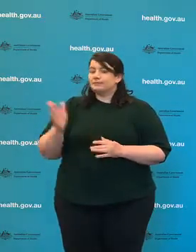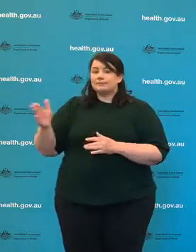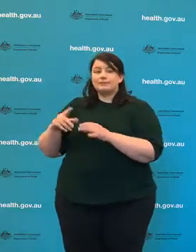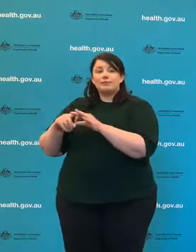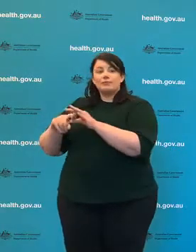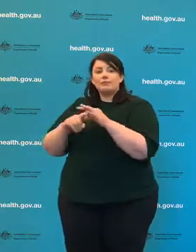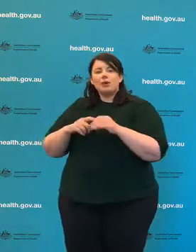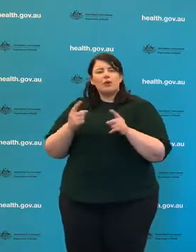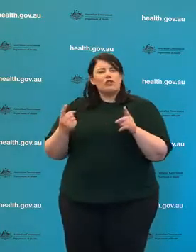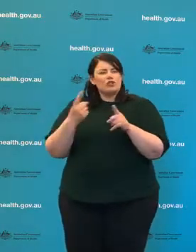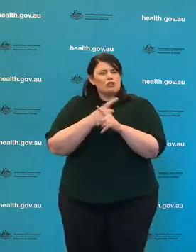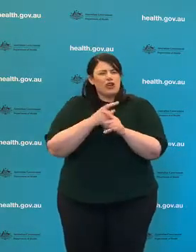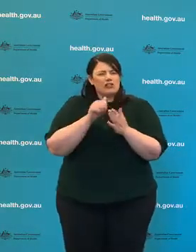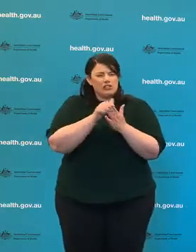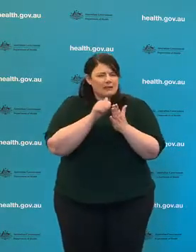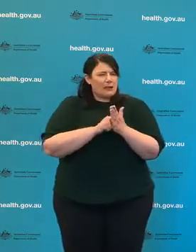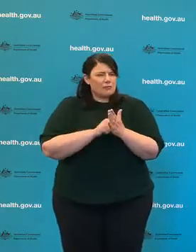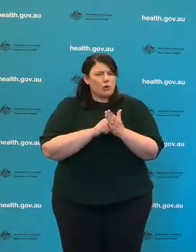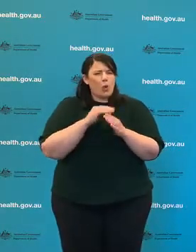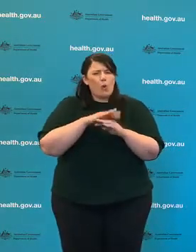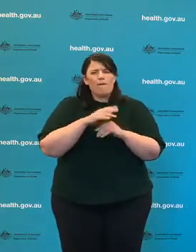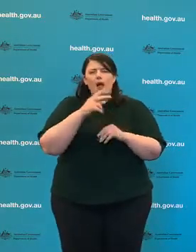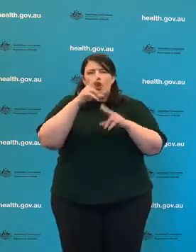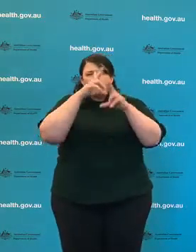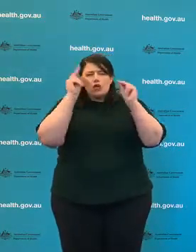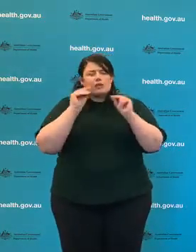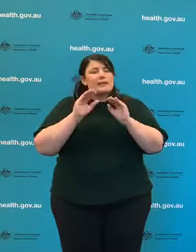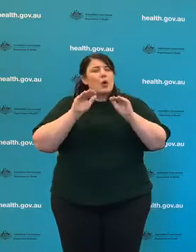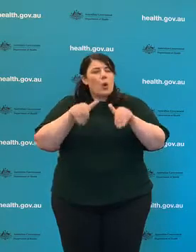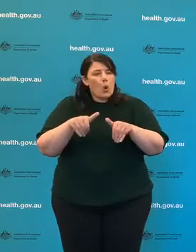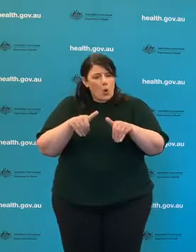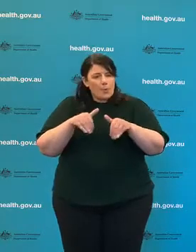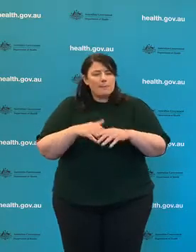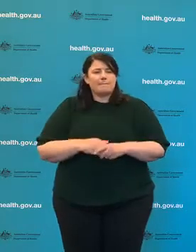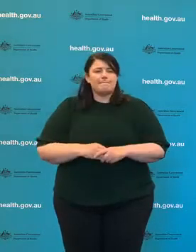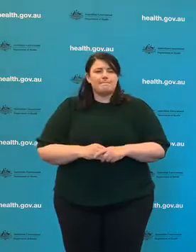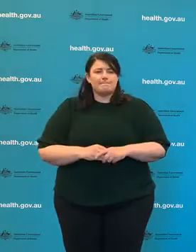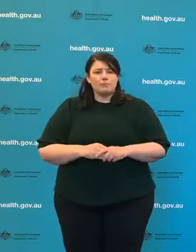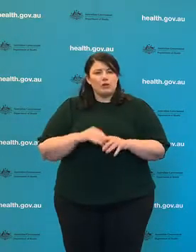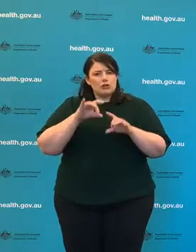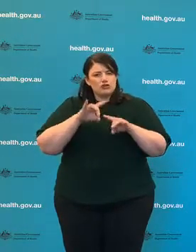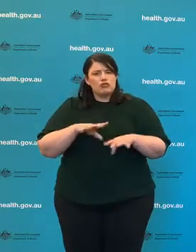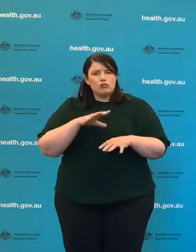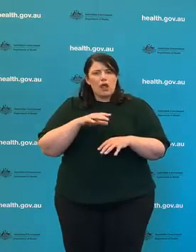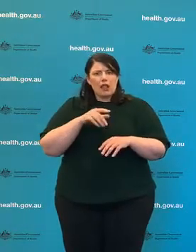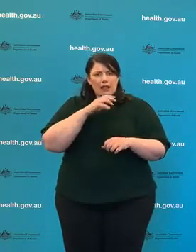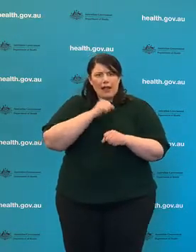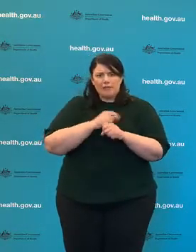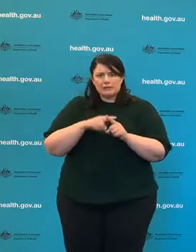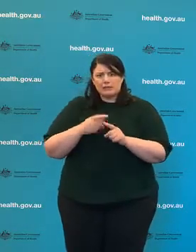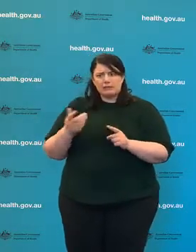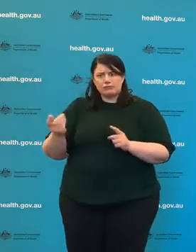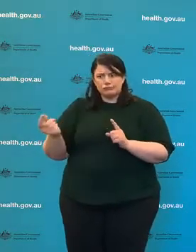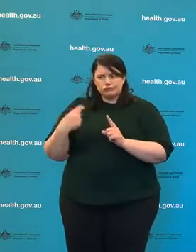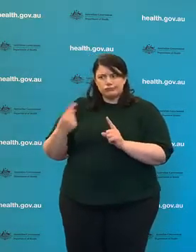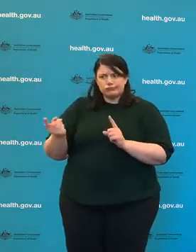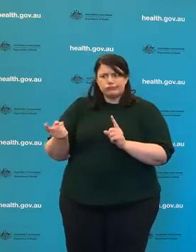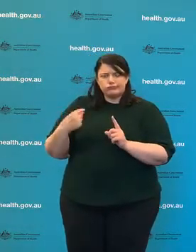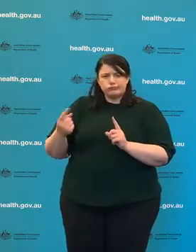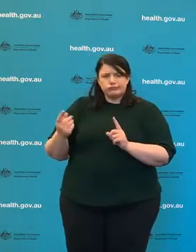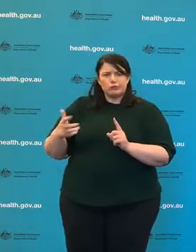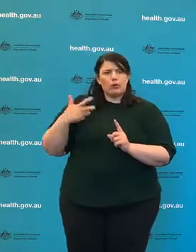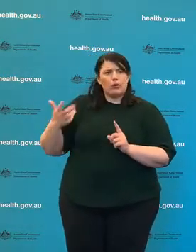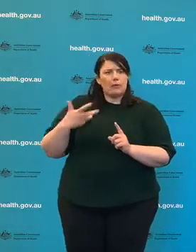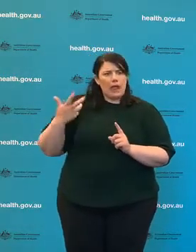To change subject, on aged care, the Commonwealth's regulator is still consistently getting complaints relating to COVID